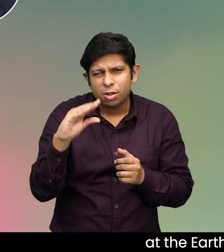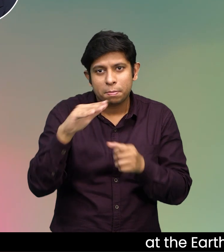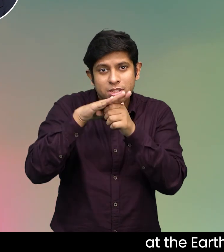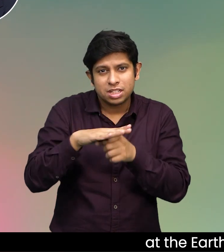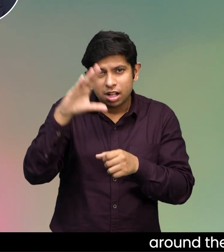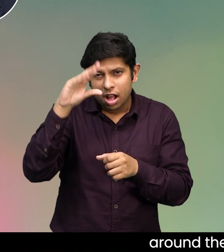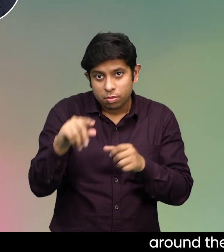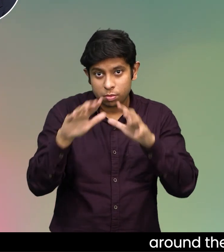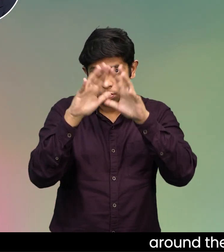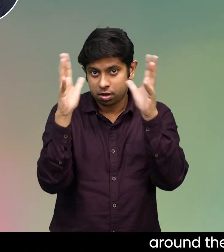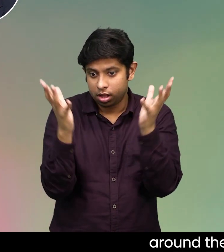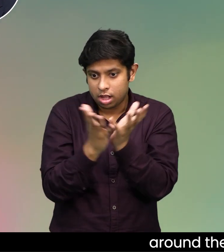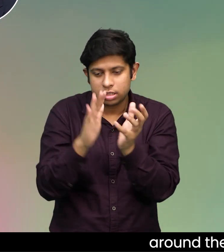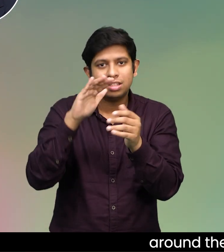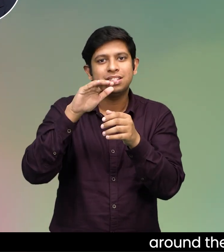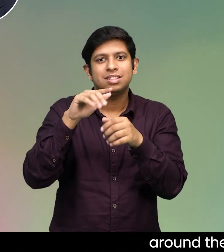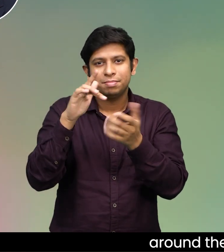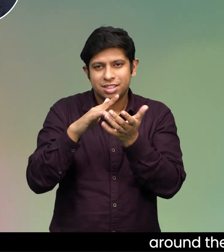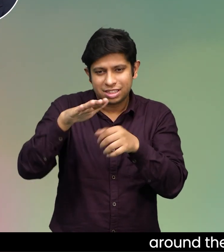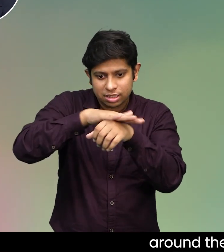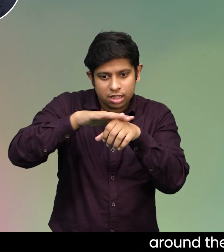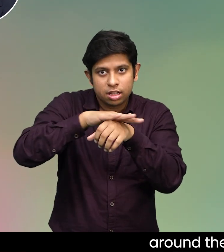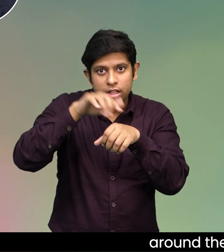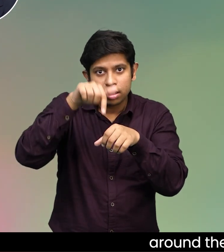Earth's surface around the equator.